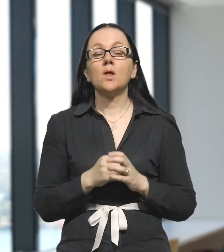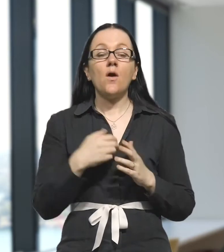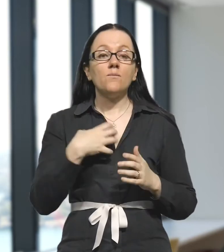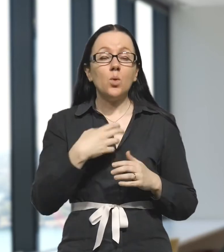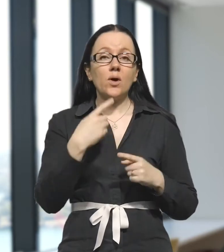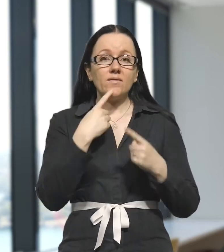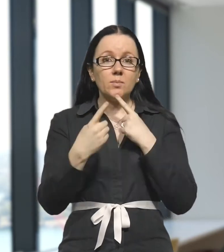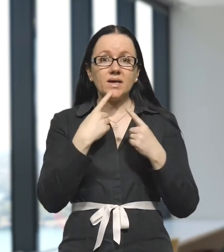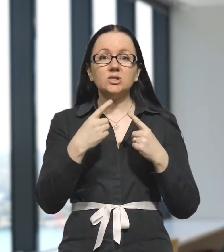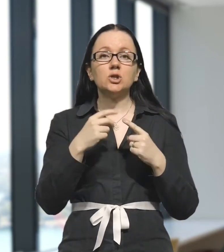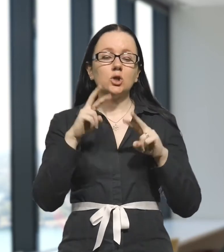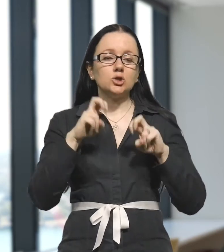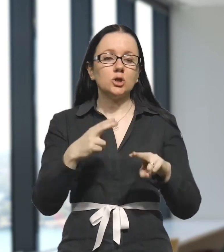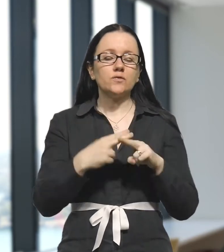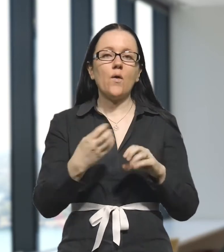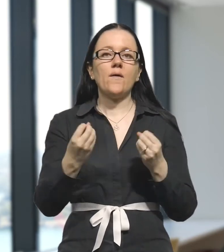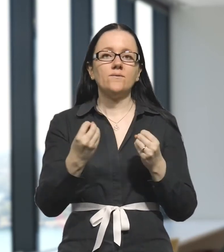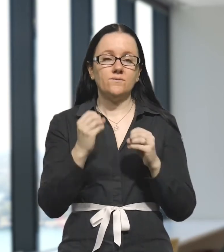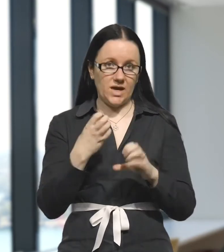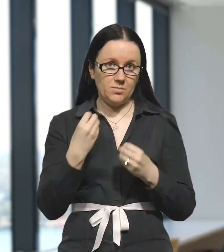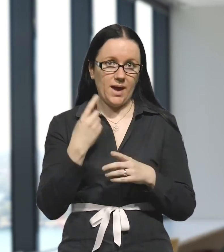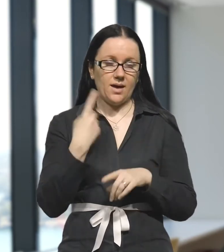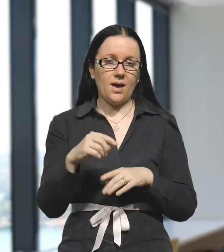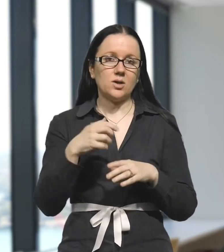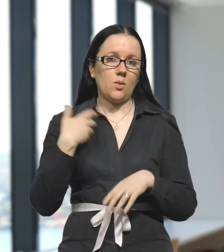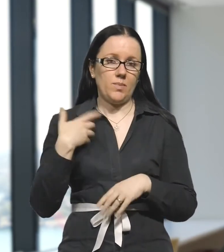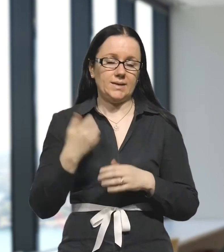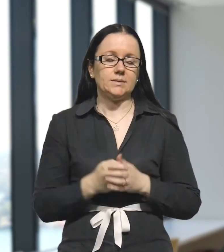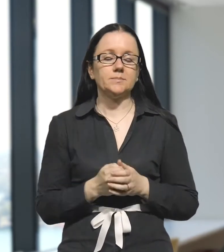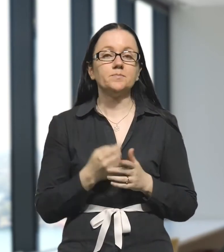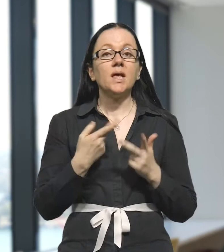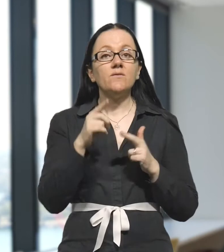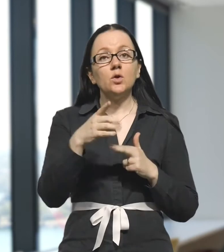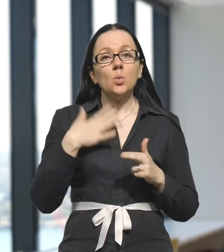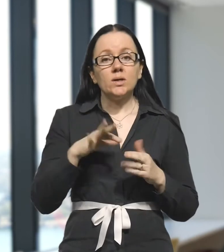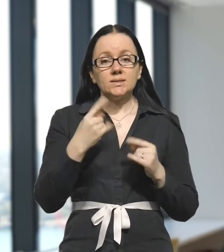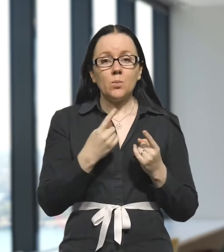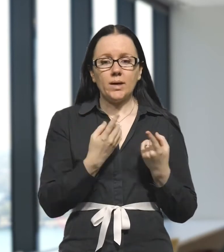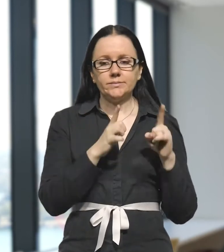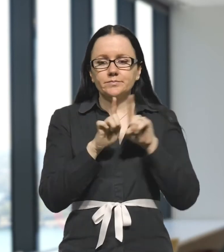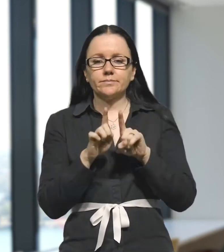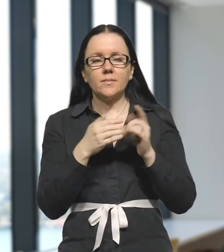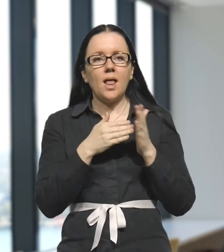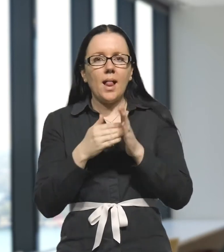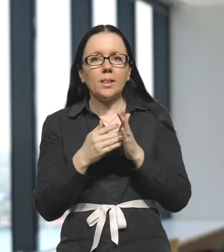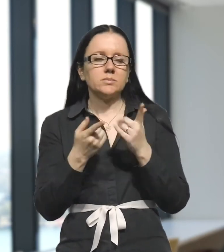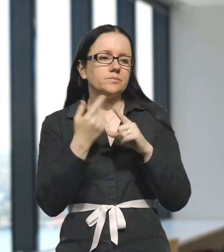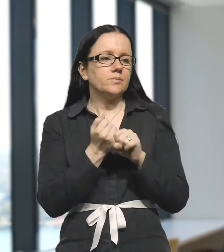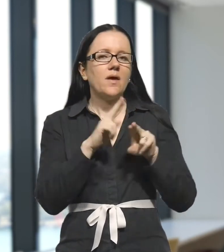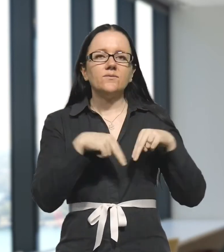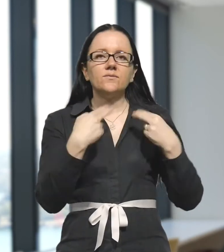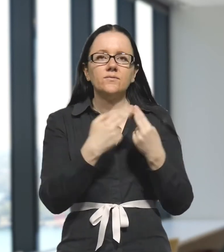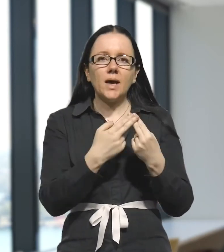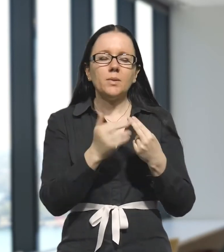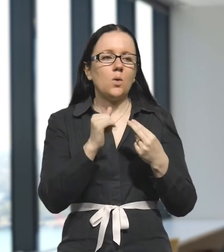search Feedback and Complaints. If you would like someone to help you with making a complaint, such as a family member, a